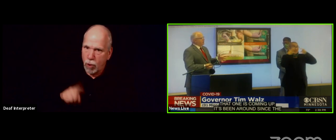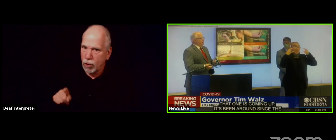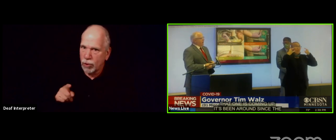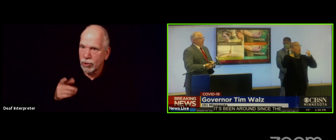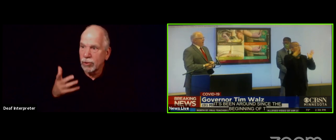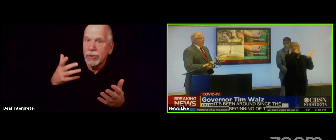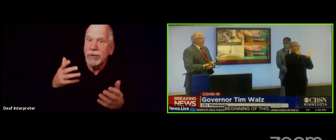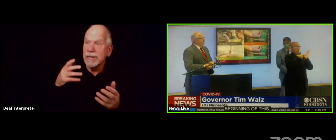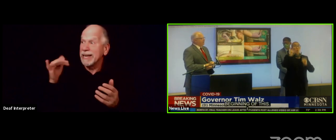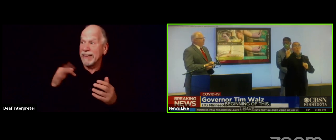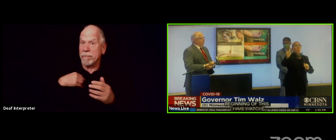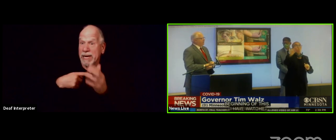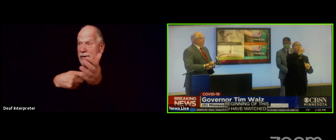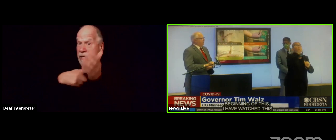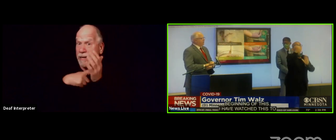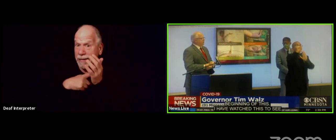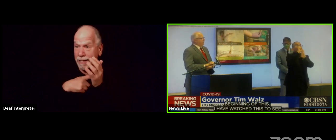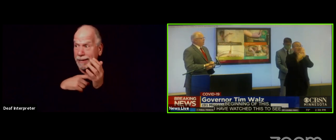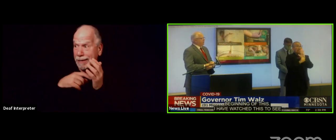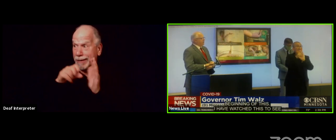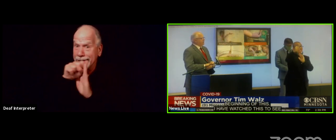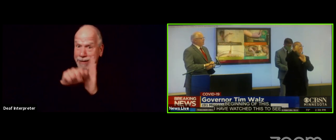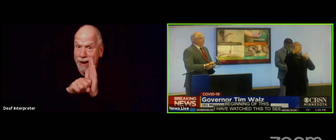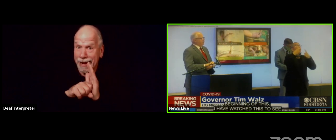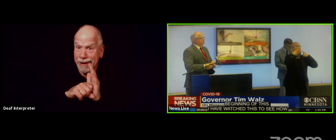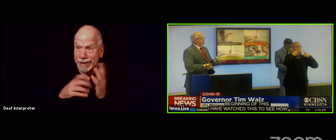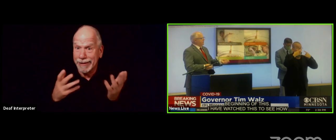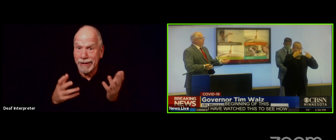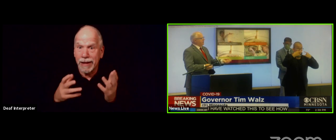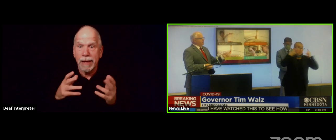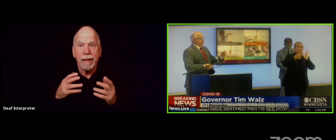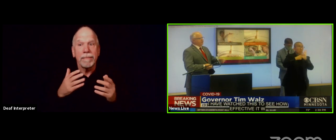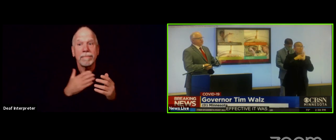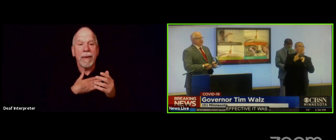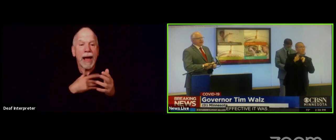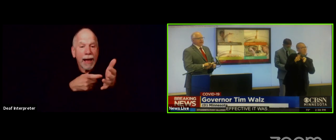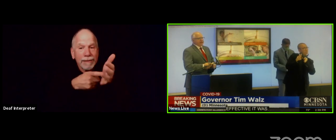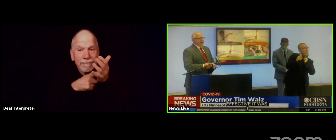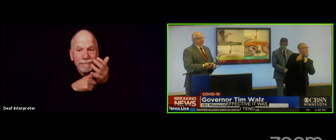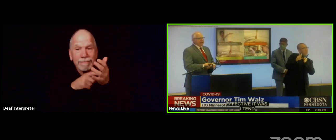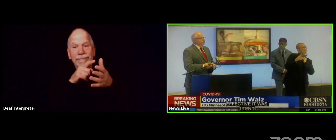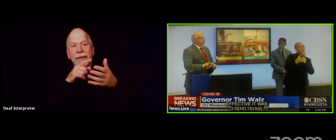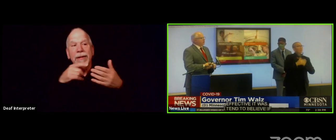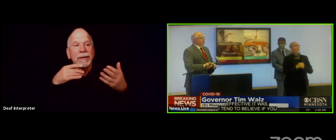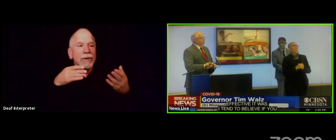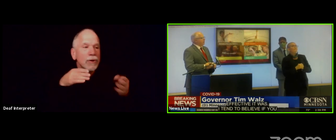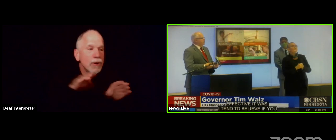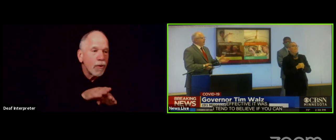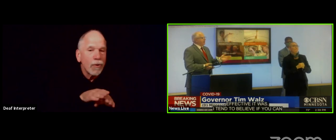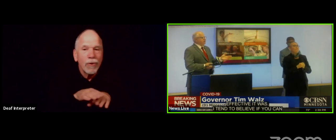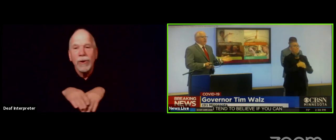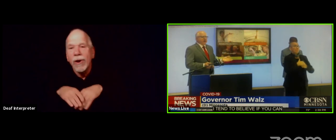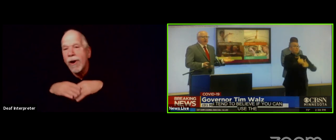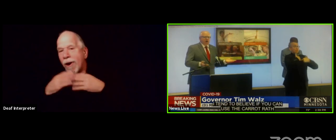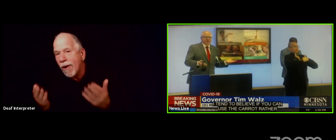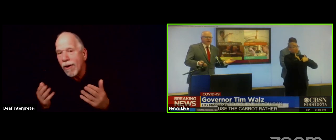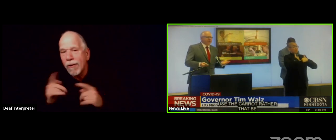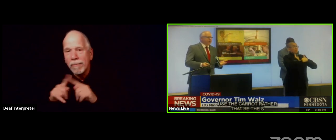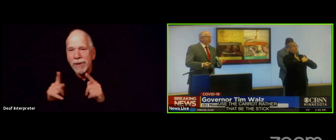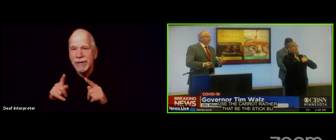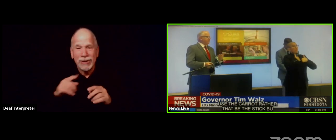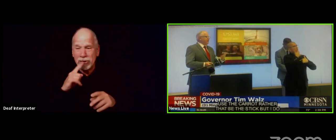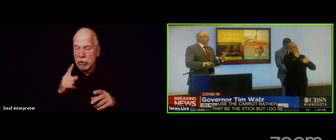was. I tend to believe if you can. If you can use the carrot rather than the stick. But I do see a lot of places, and I just want to call this